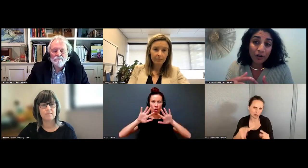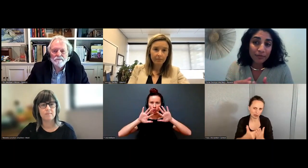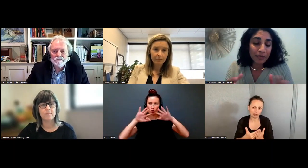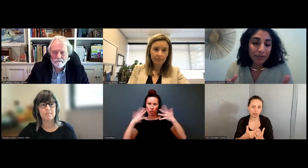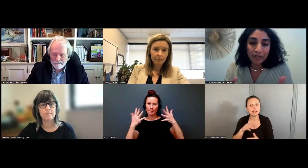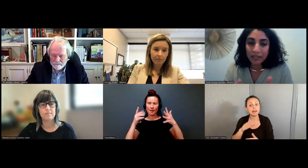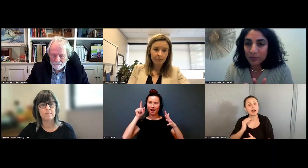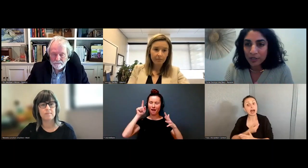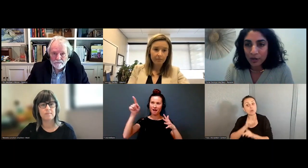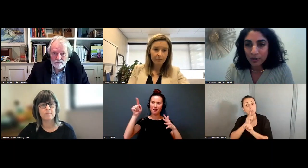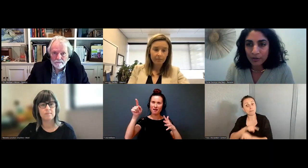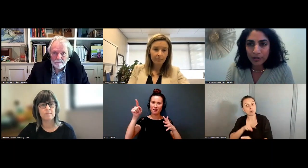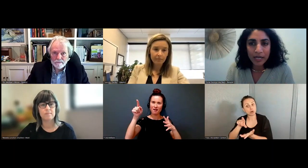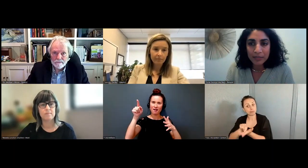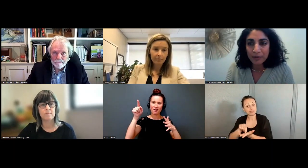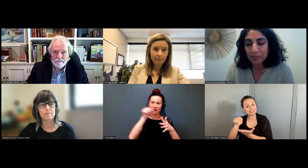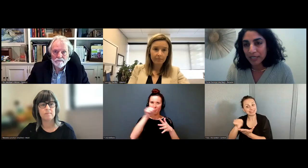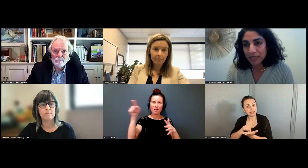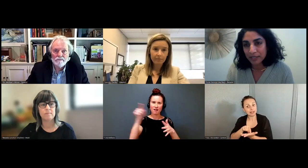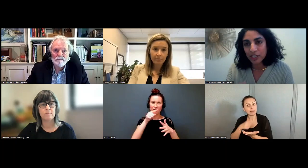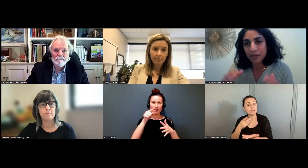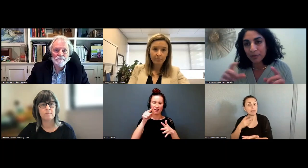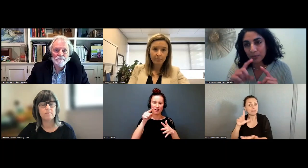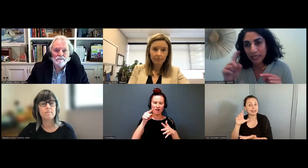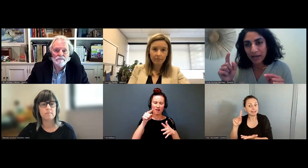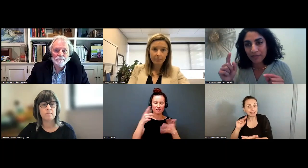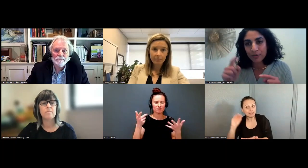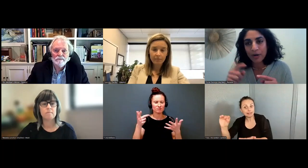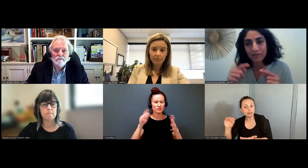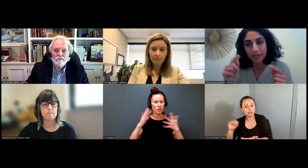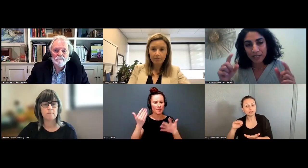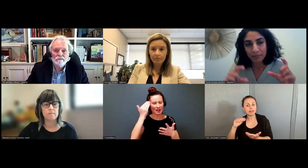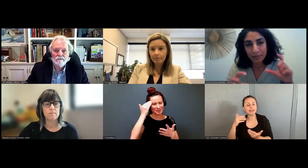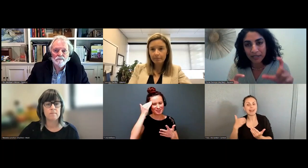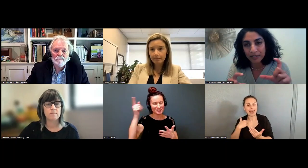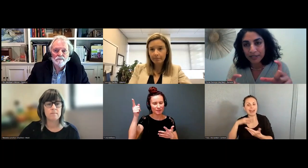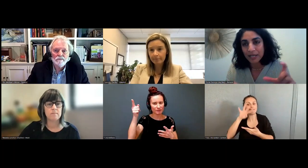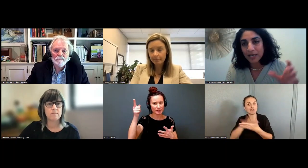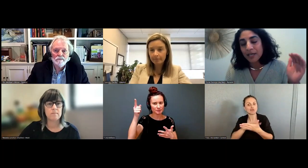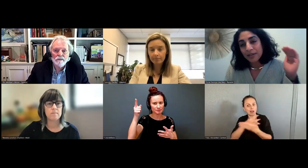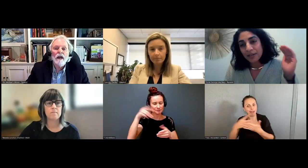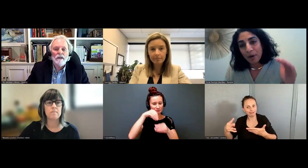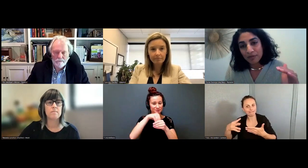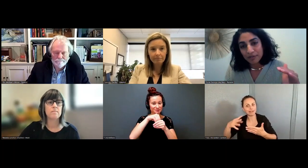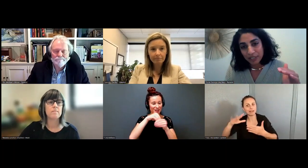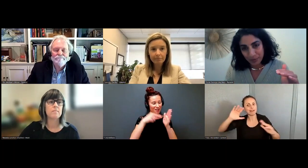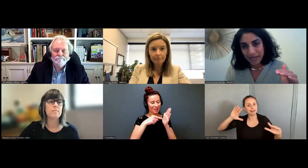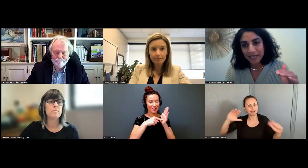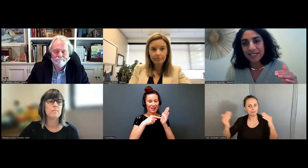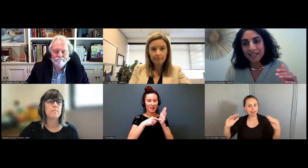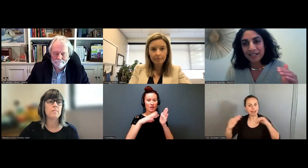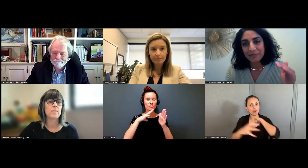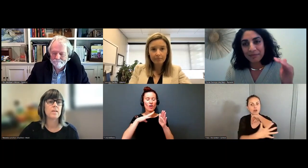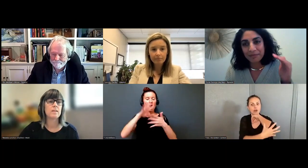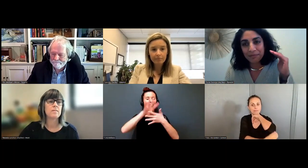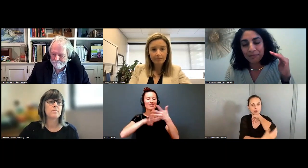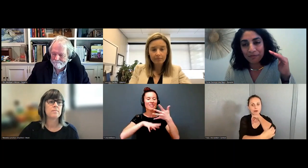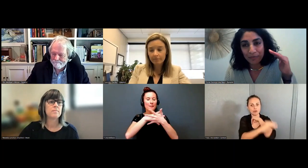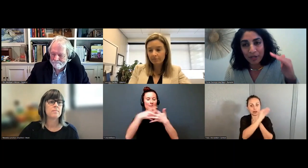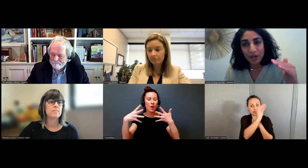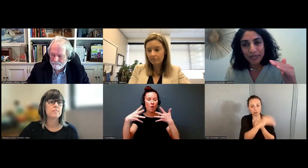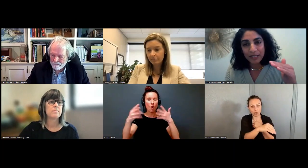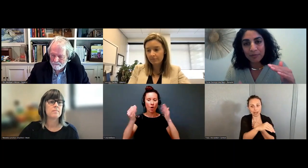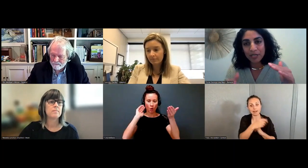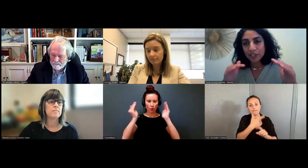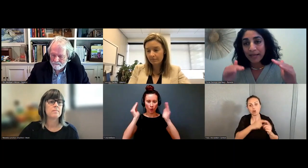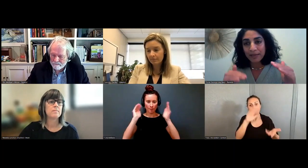report card, maybe the link will go or has been put in the chat, but we have a graph that compares the poverty rate from